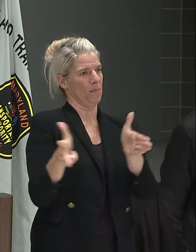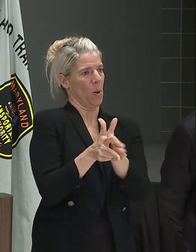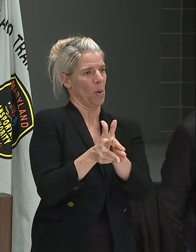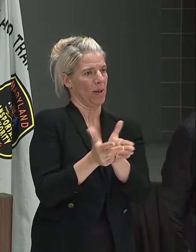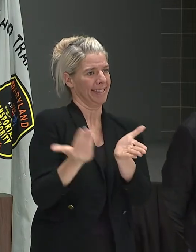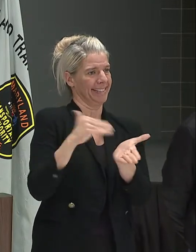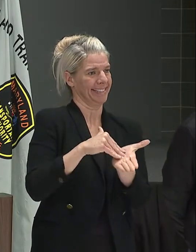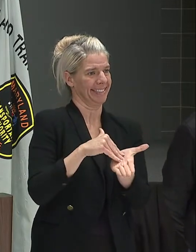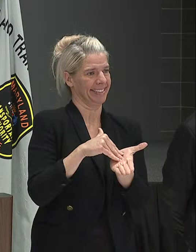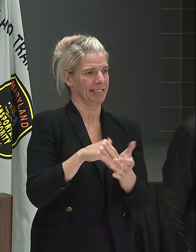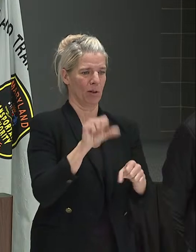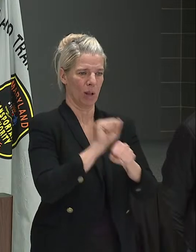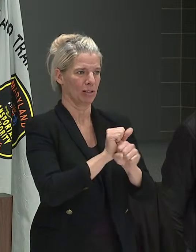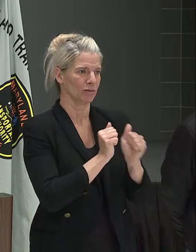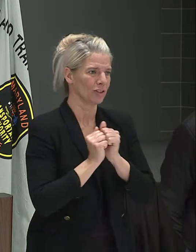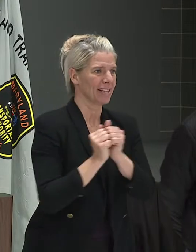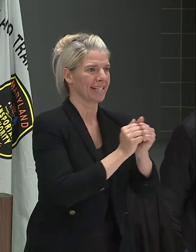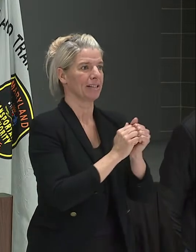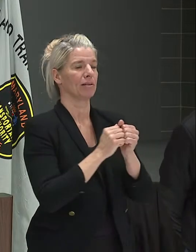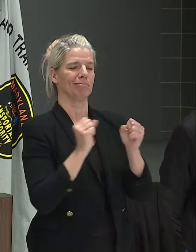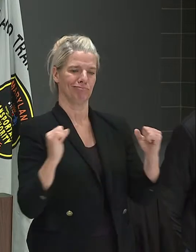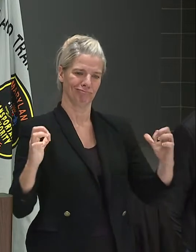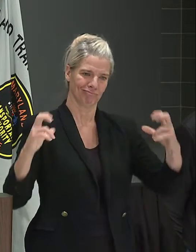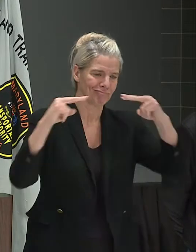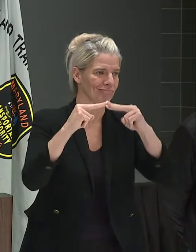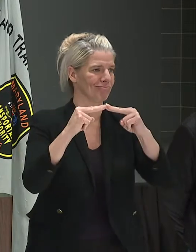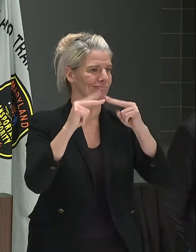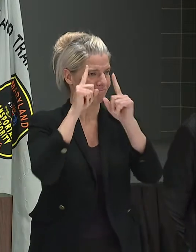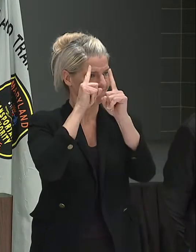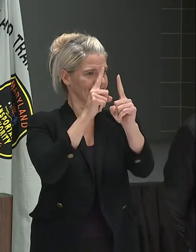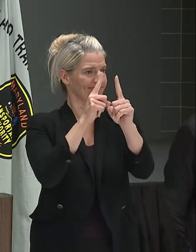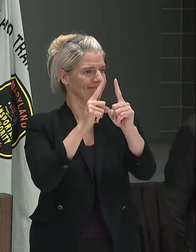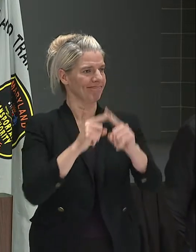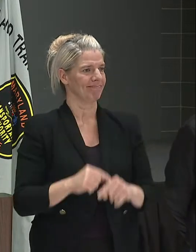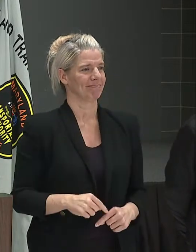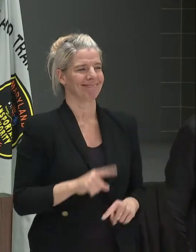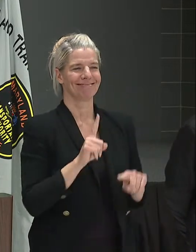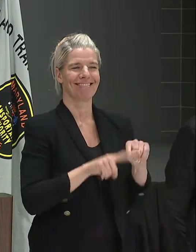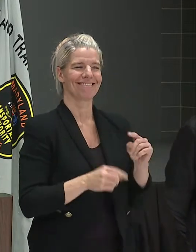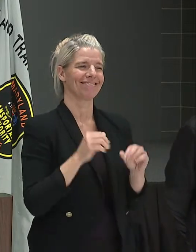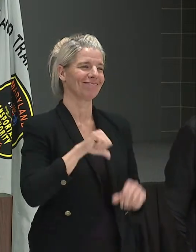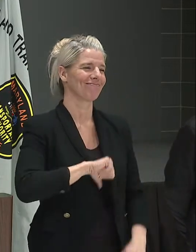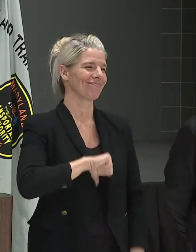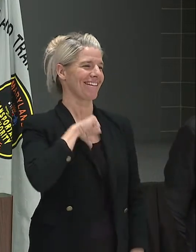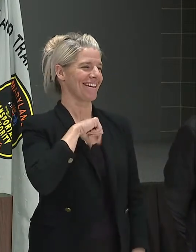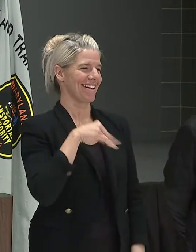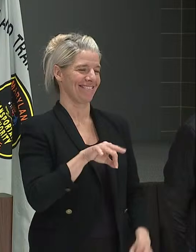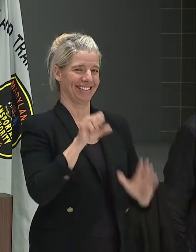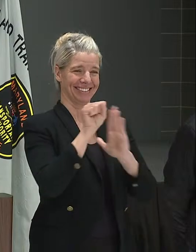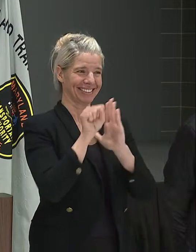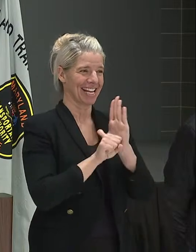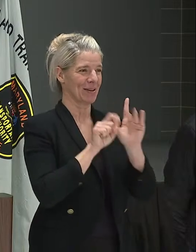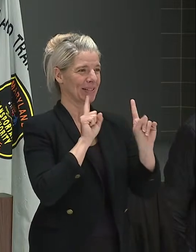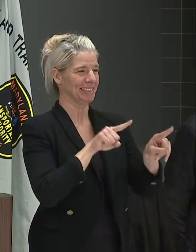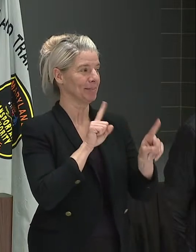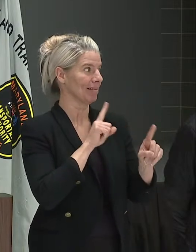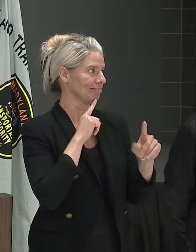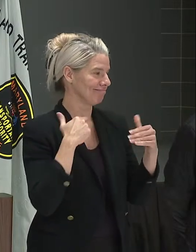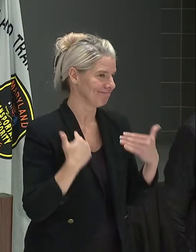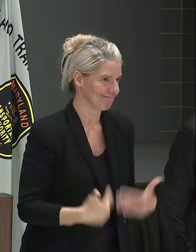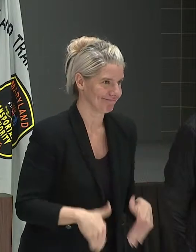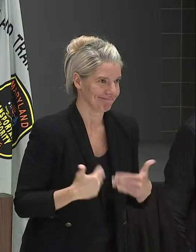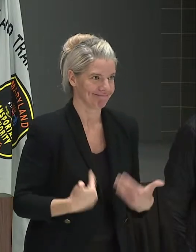rebuild this bridge. And I couldn't be prouder of our state's response in this moment. And I couldn't be